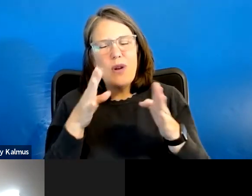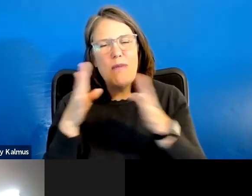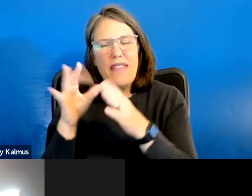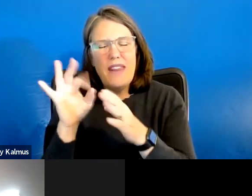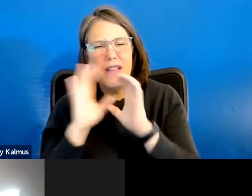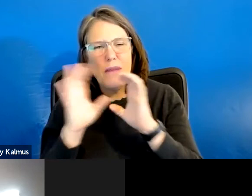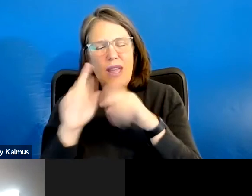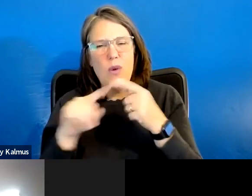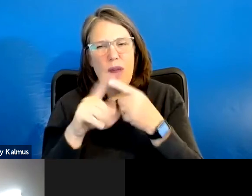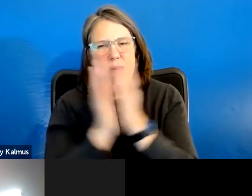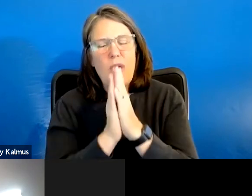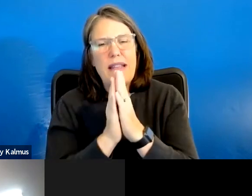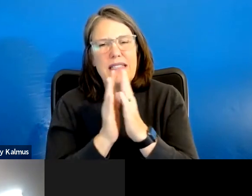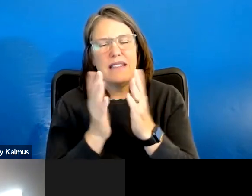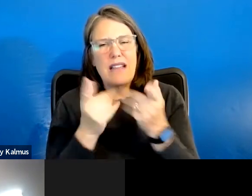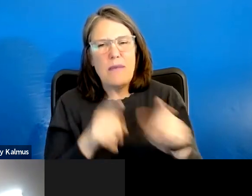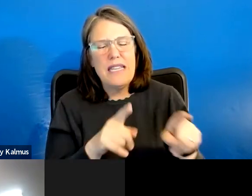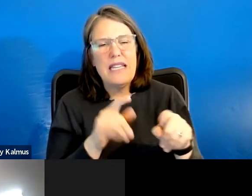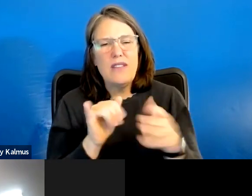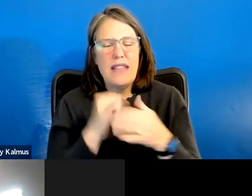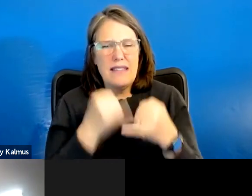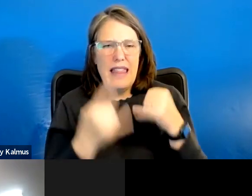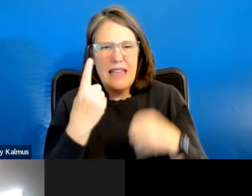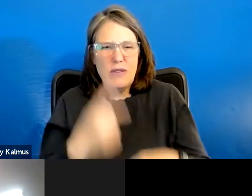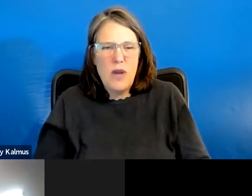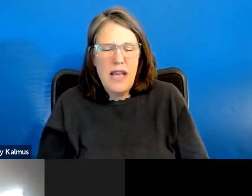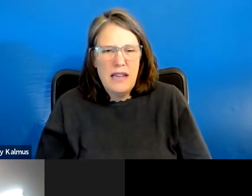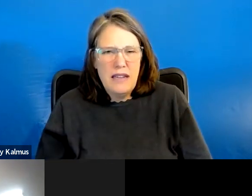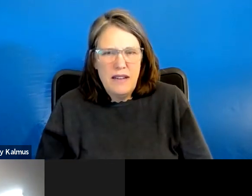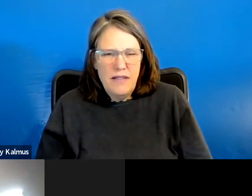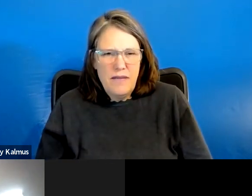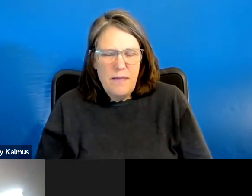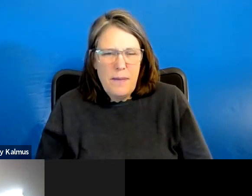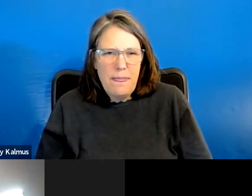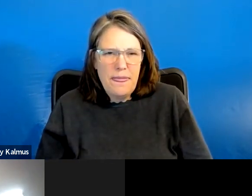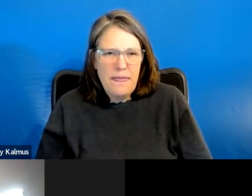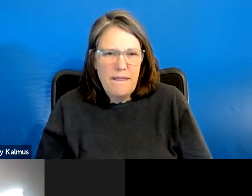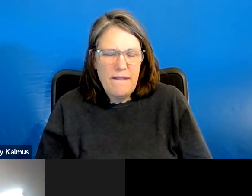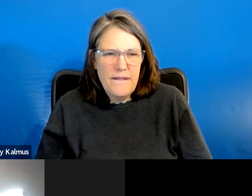when the request comes in. So, got the last one. Our last question.